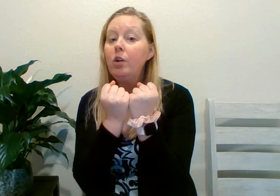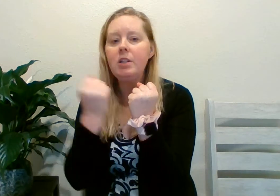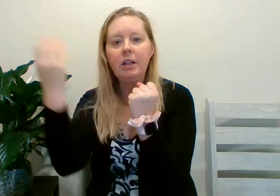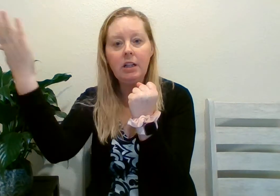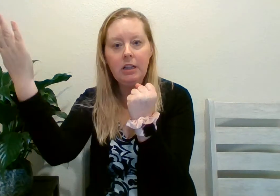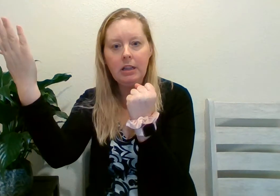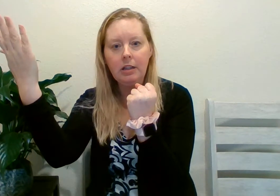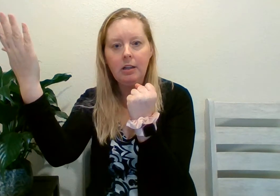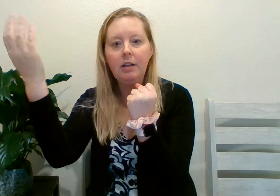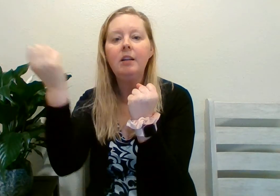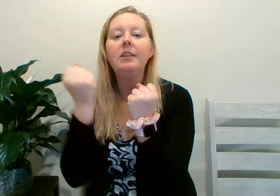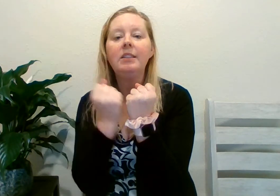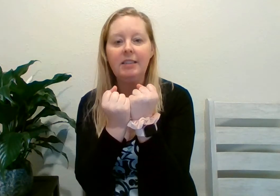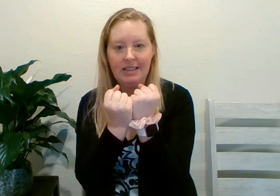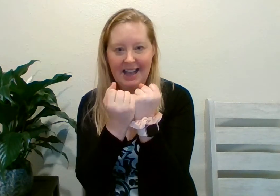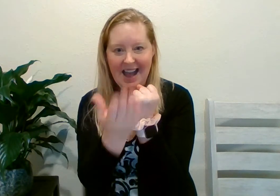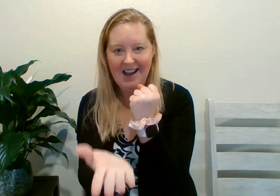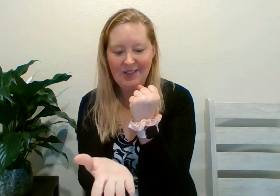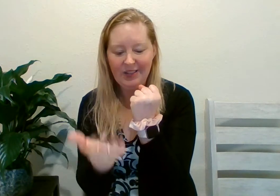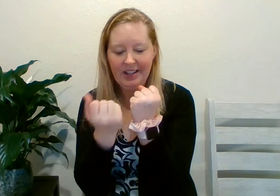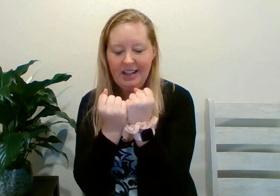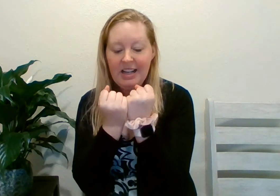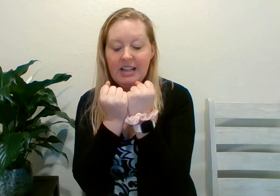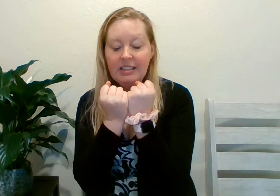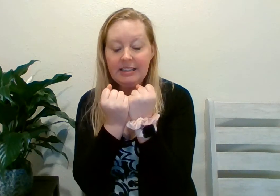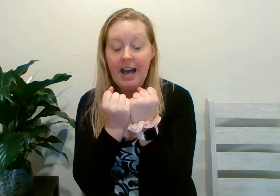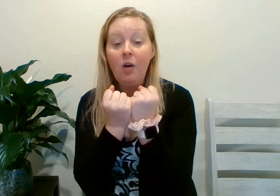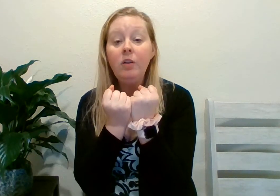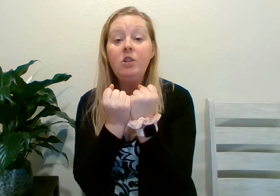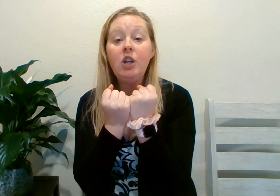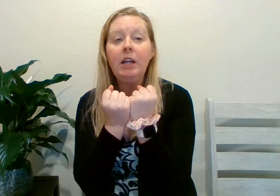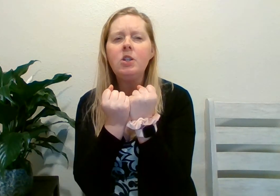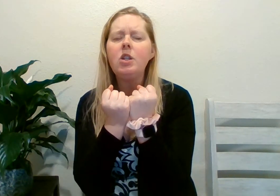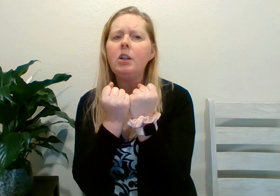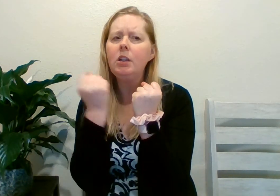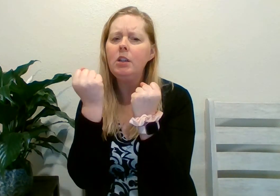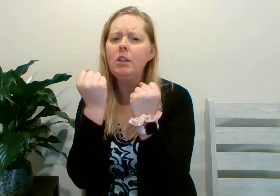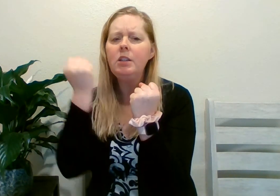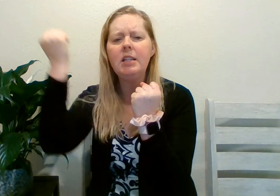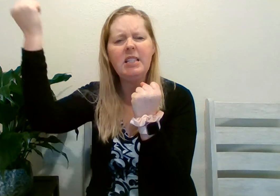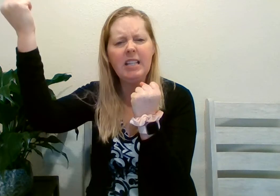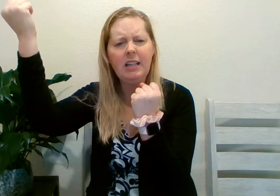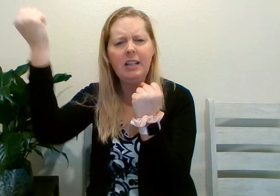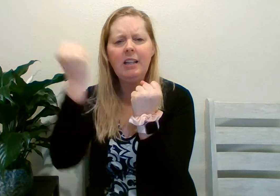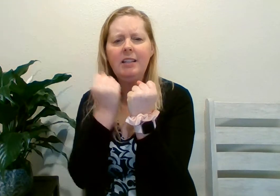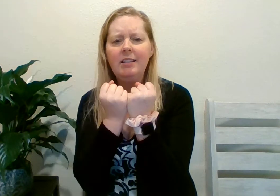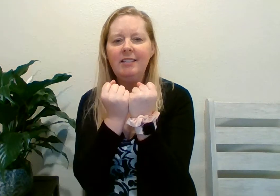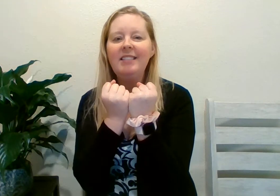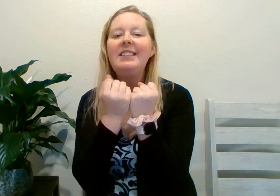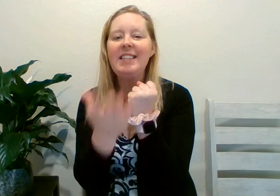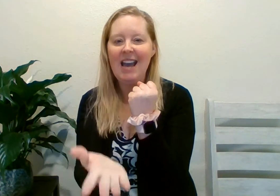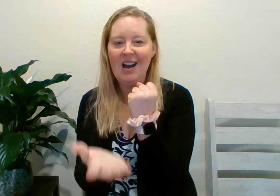to cool. Clown. Clown. Change the cool to t. Town.